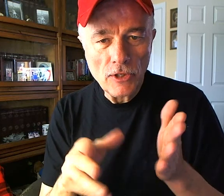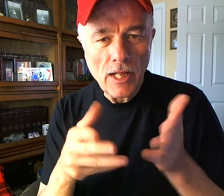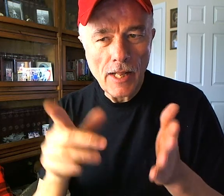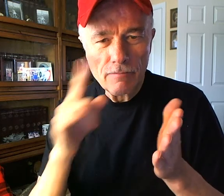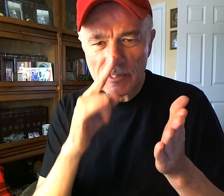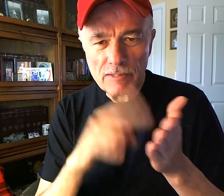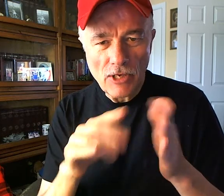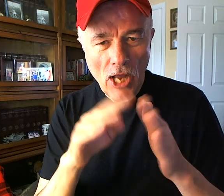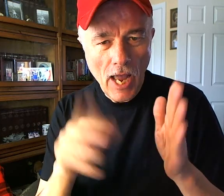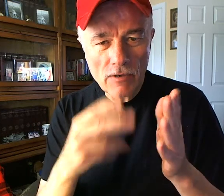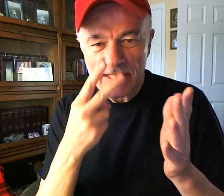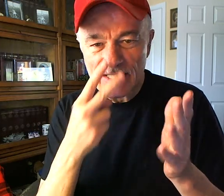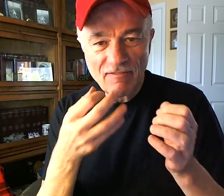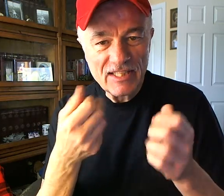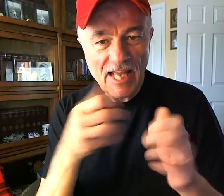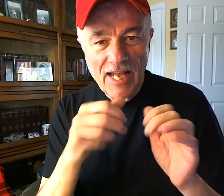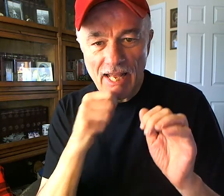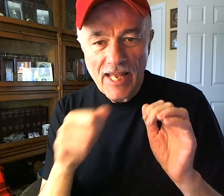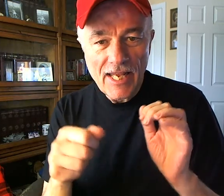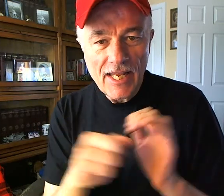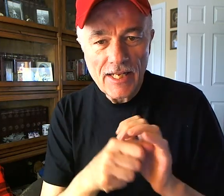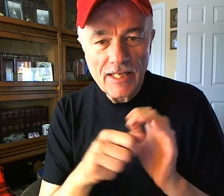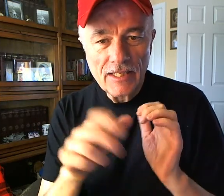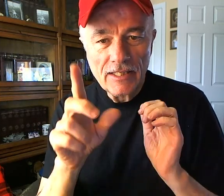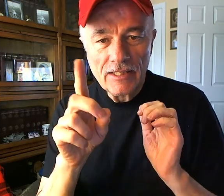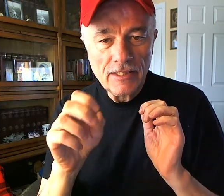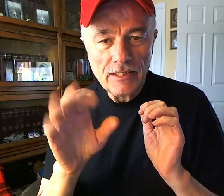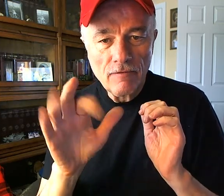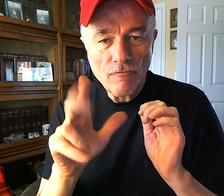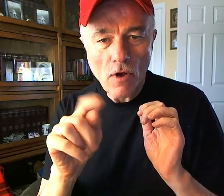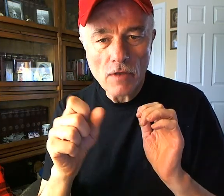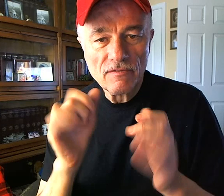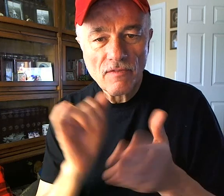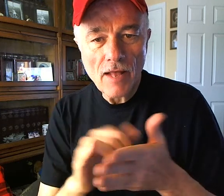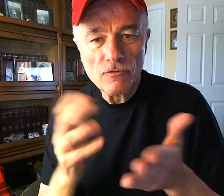blur those lines. So this piece was really key to helping all the pieces work together. Yeah.